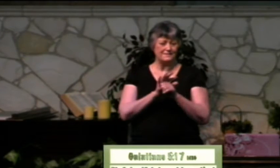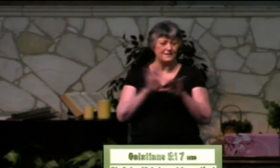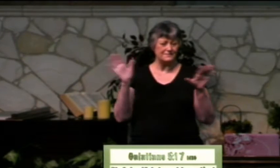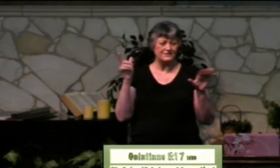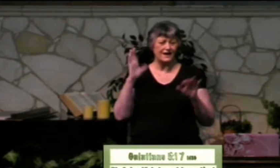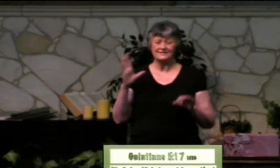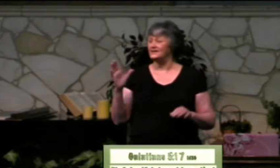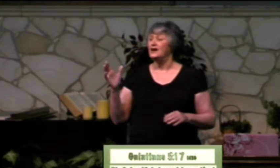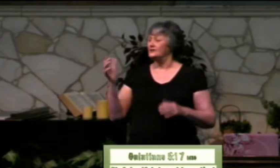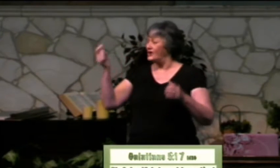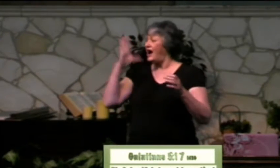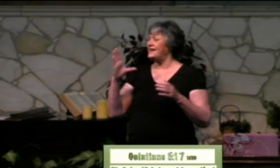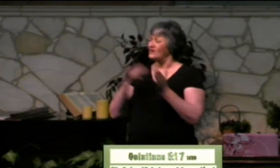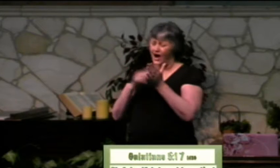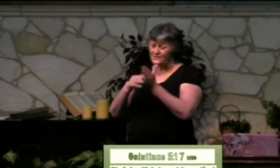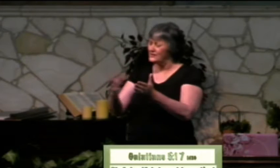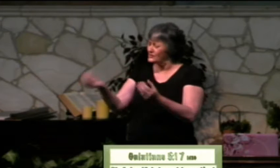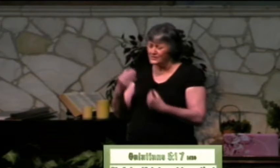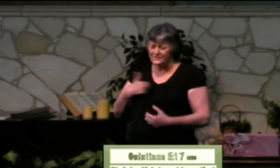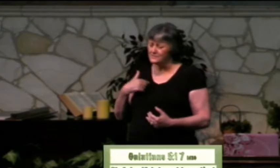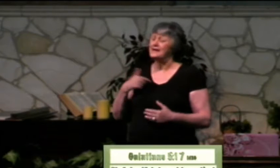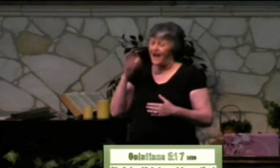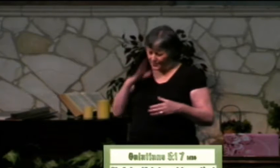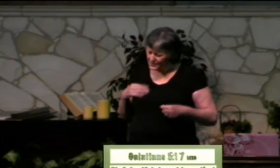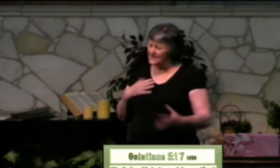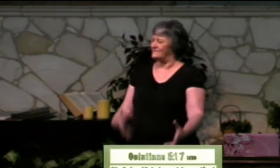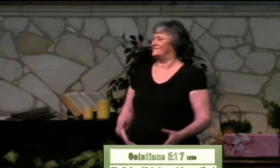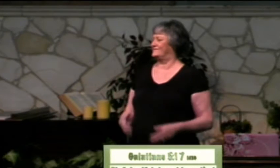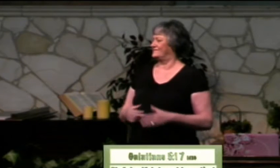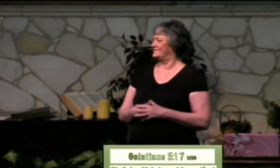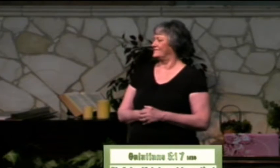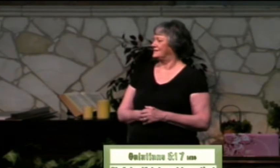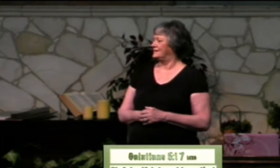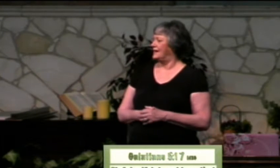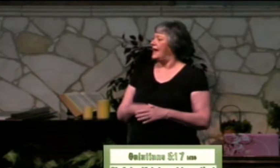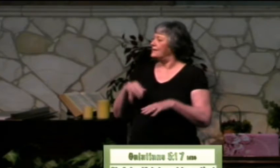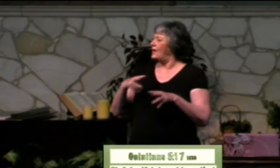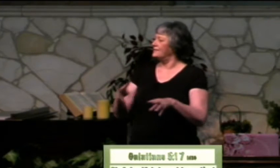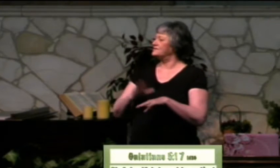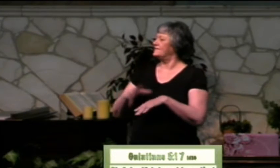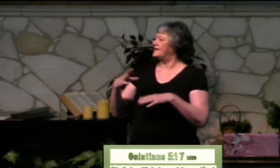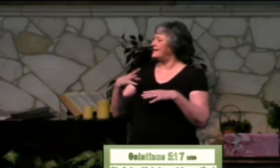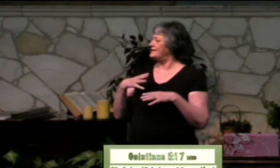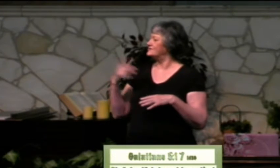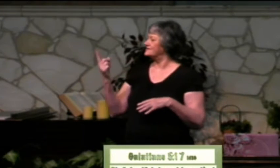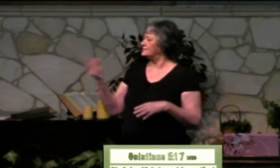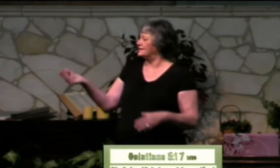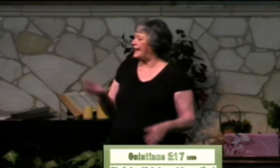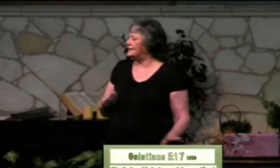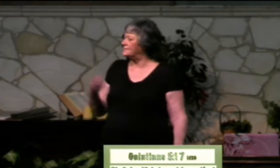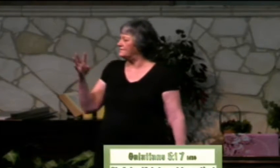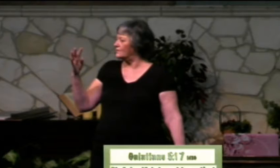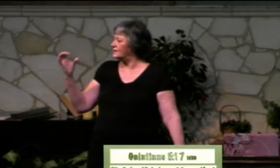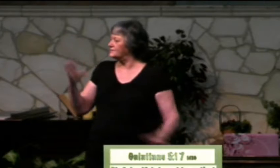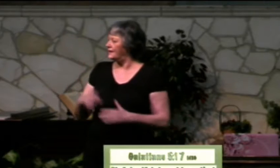commitment to God. I said, God, as often as you give to me, I will give. And while I was on vacation, someone handed me